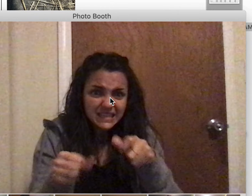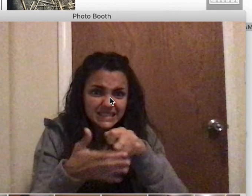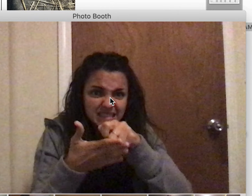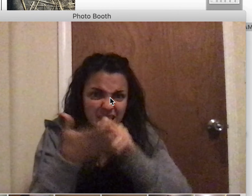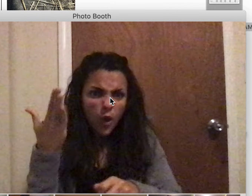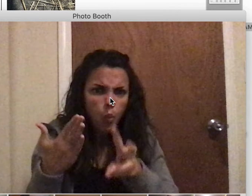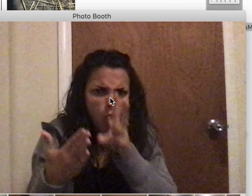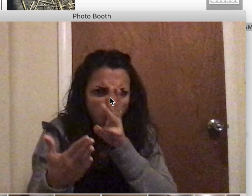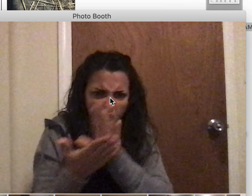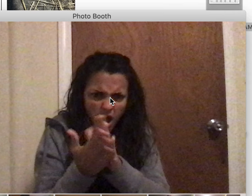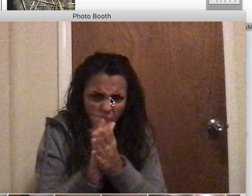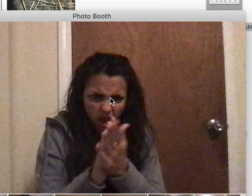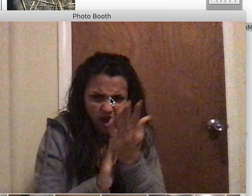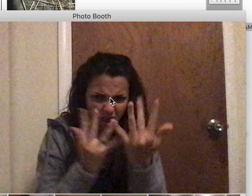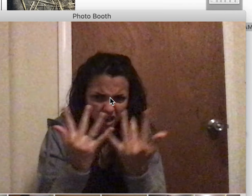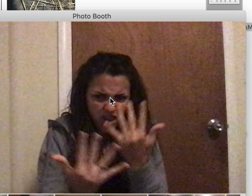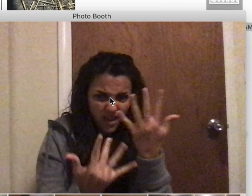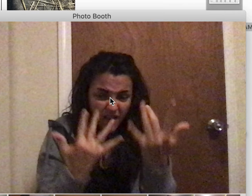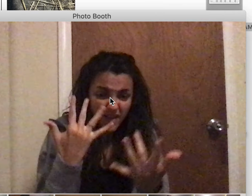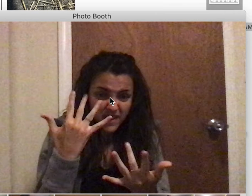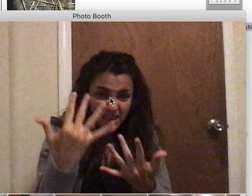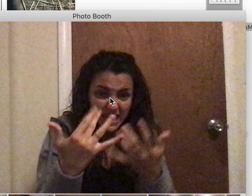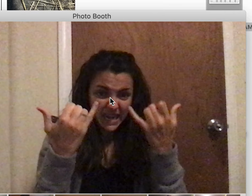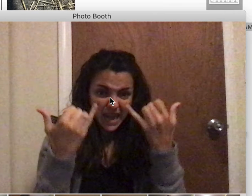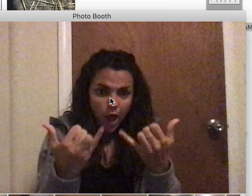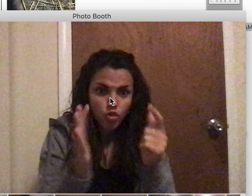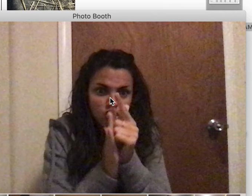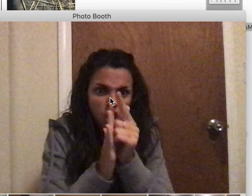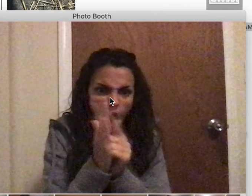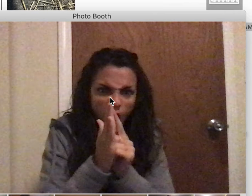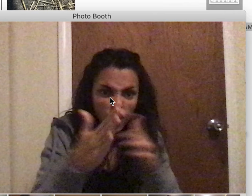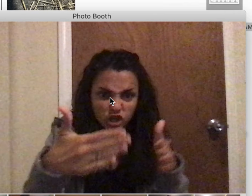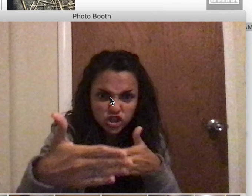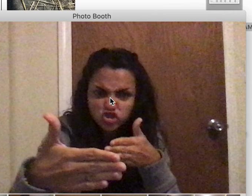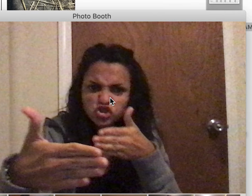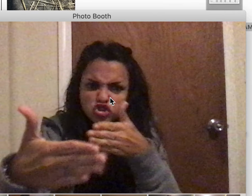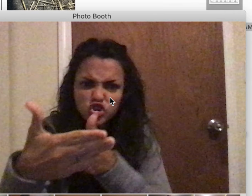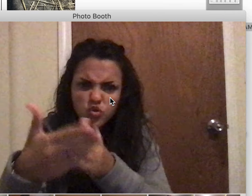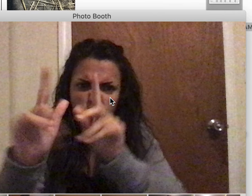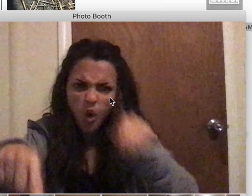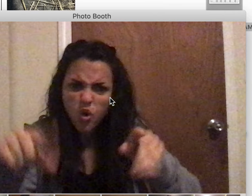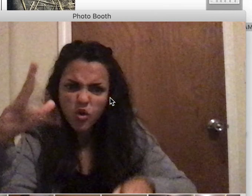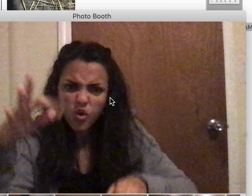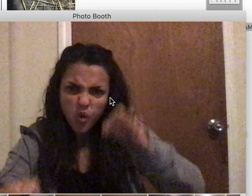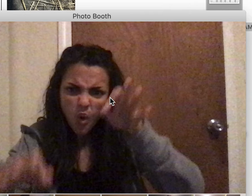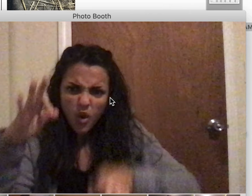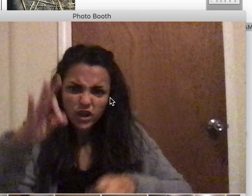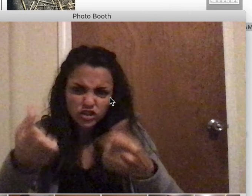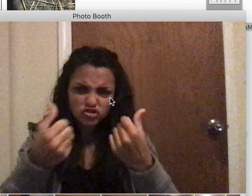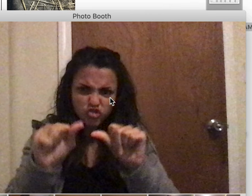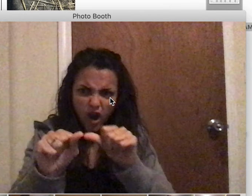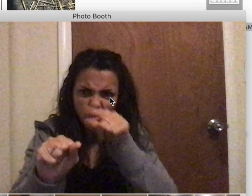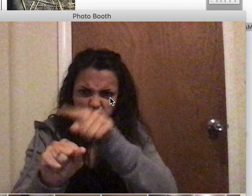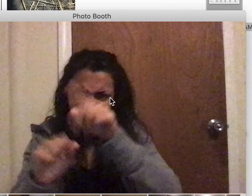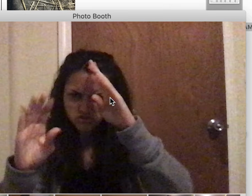are suing gas driller Cabot Oil and Gas Corporation. Cabot denies responsibility. So now